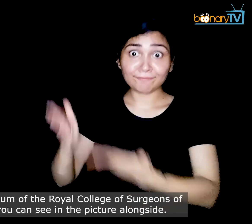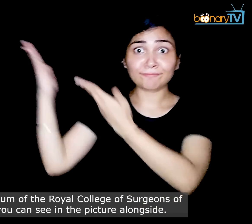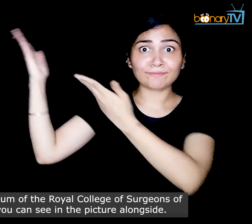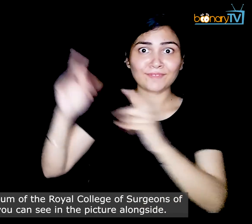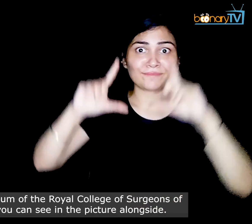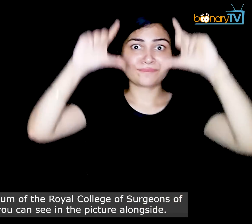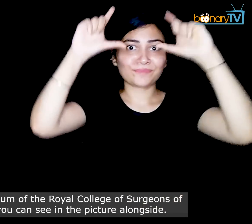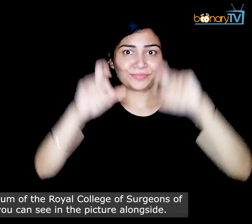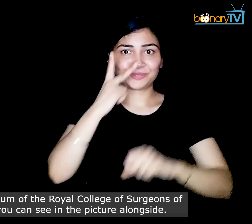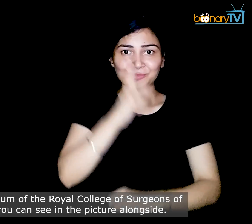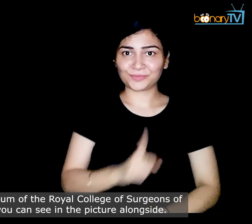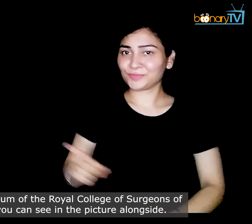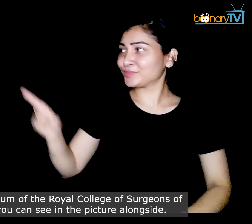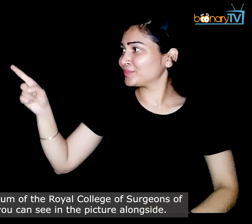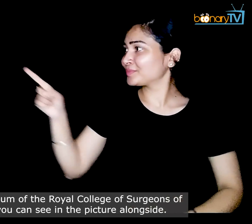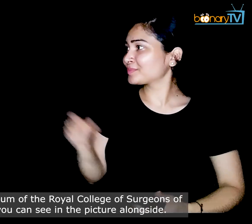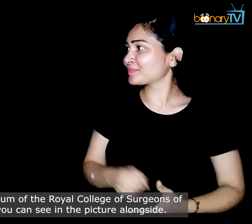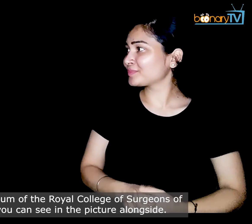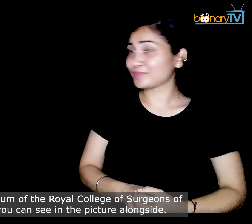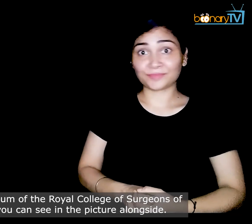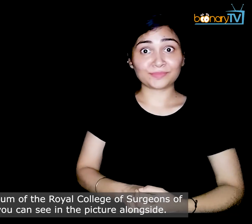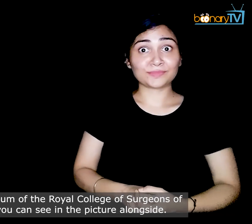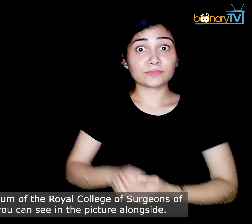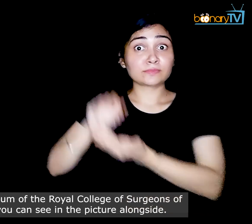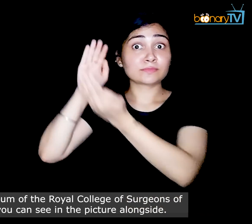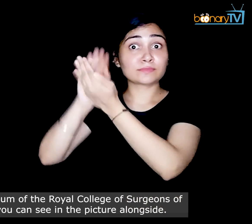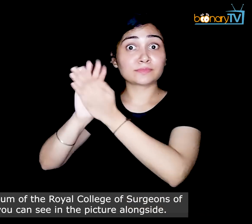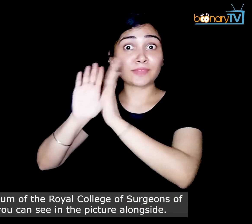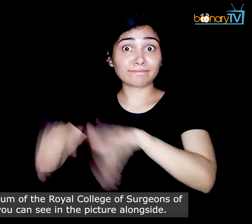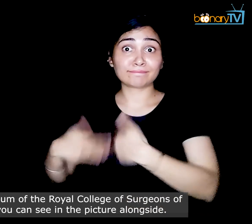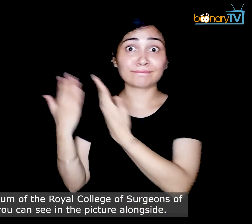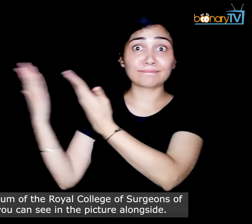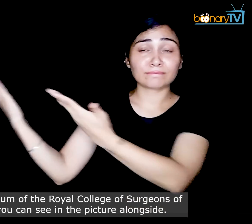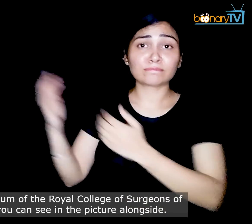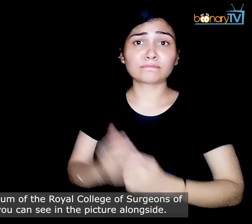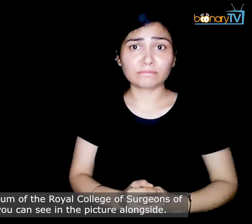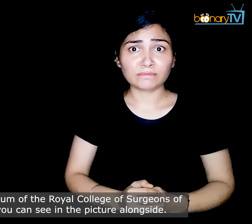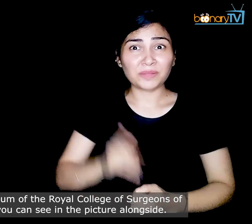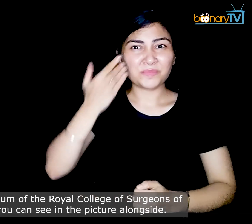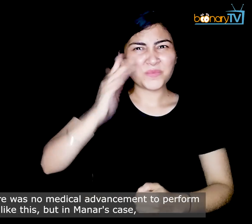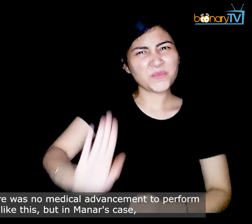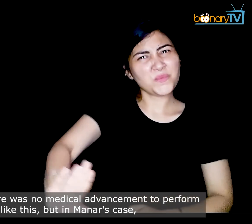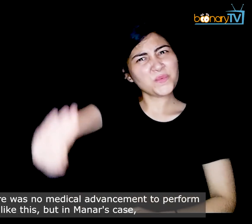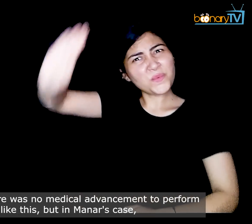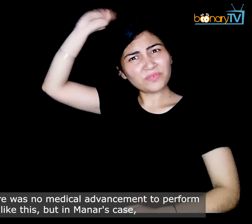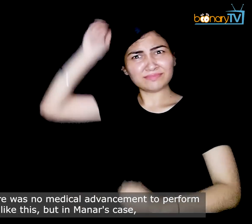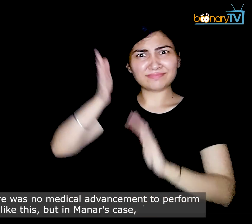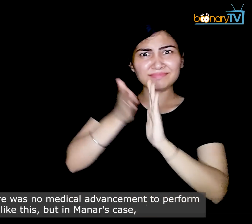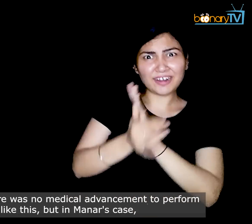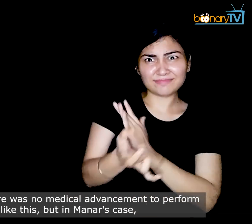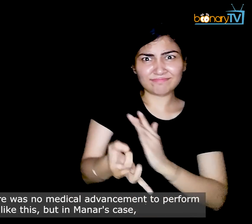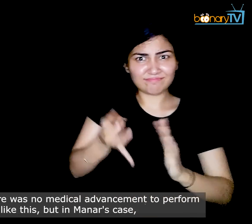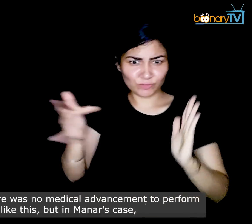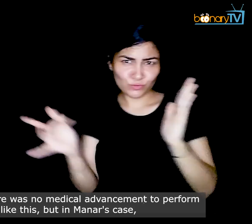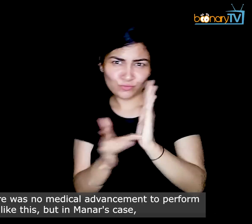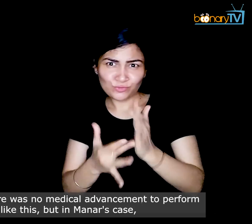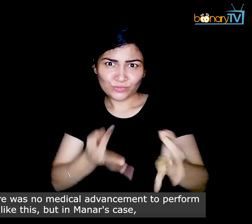just as you can see in the picture alongside. Back in those days, There was no